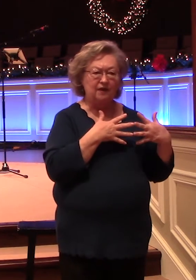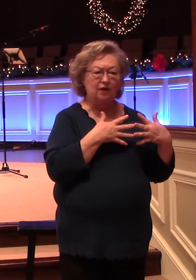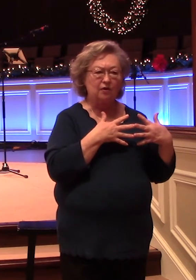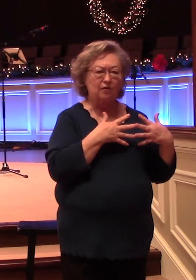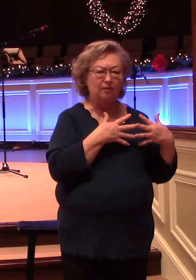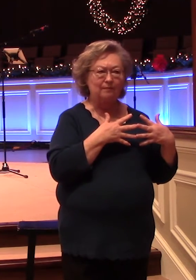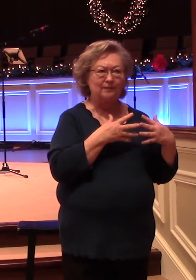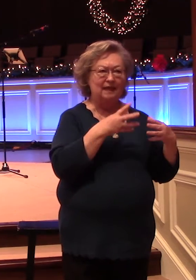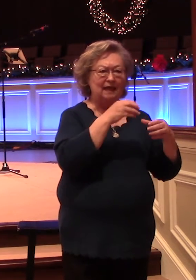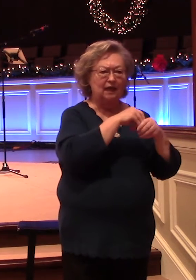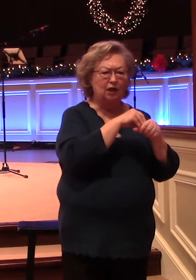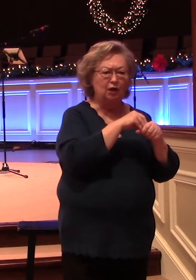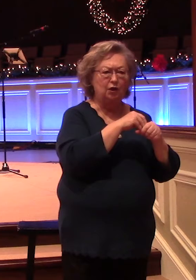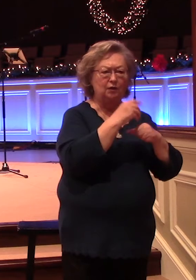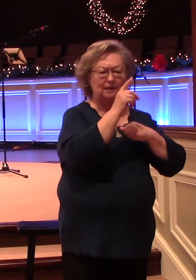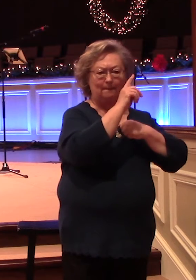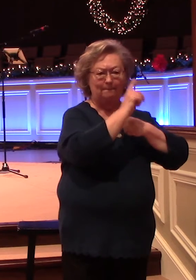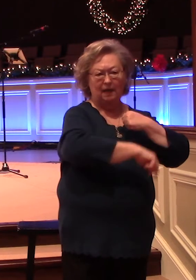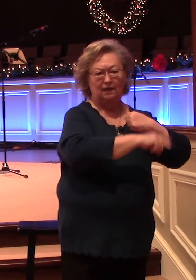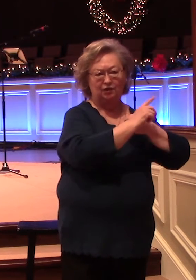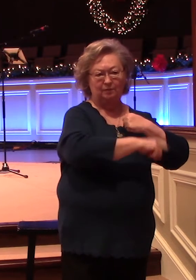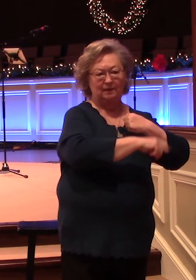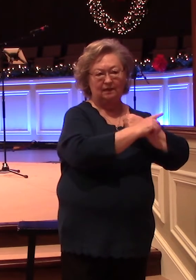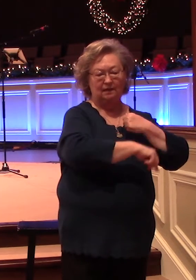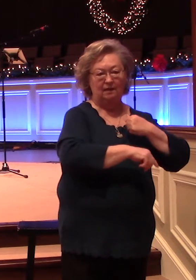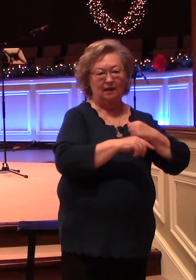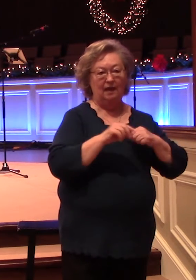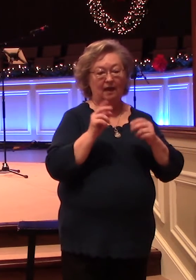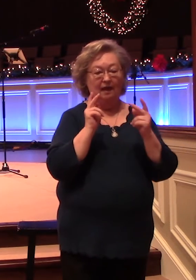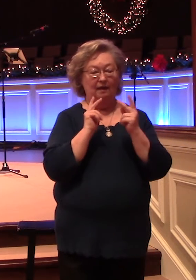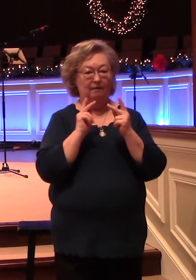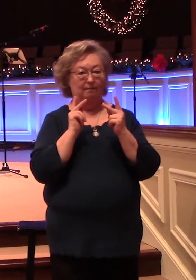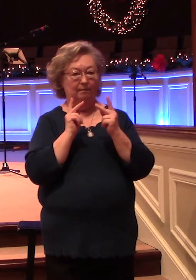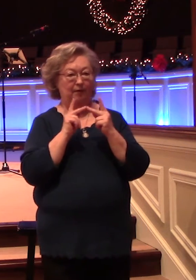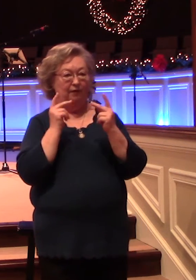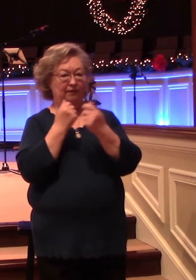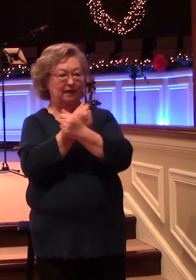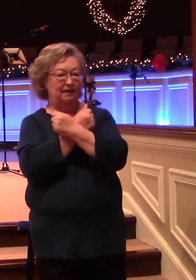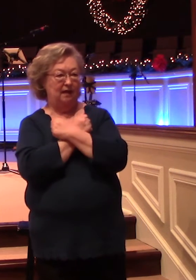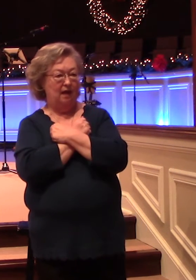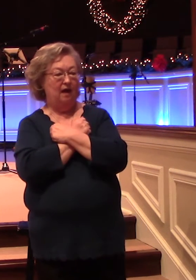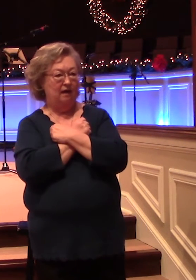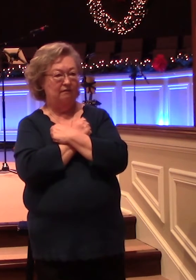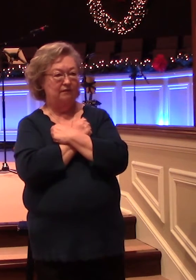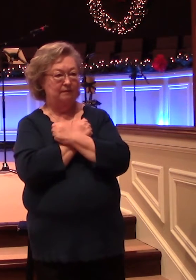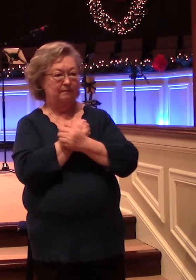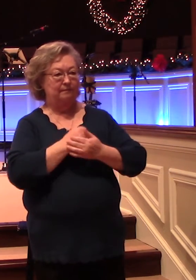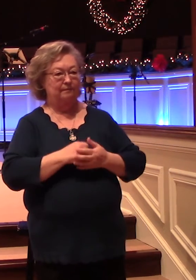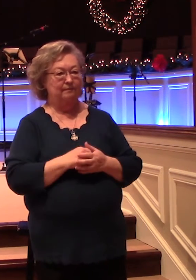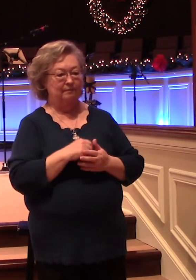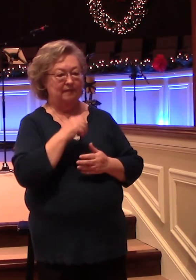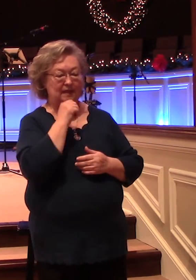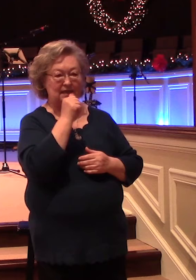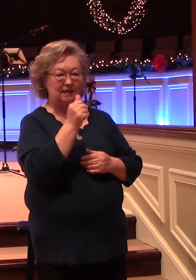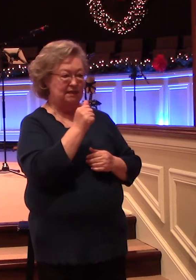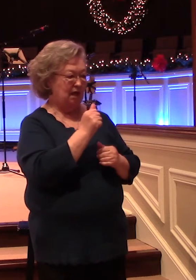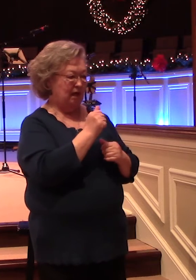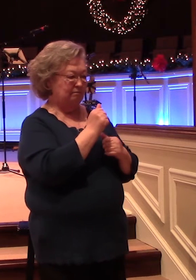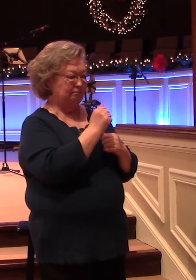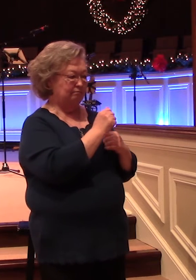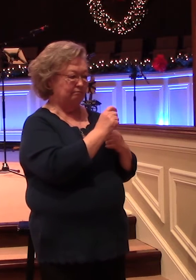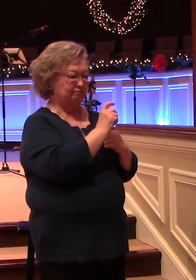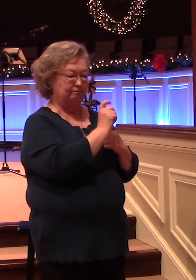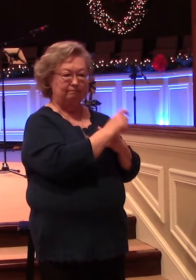in love. I'm gonna make y'all a promise. This is gonna be my theme verse for 2022. Perfect love casts out fear.